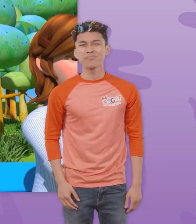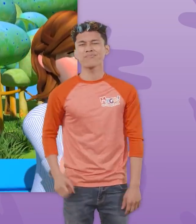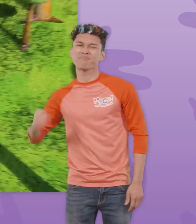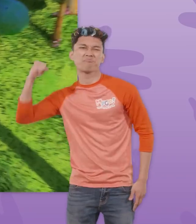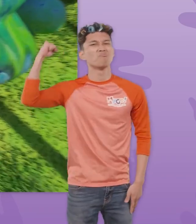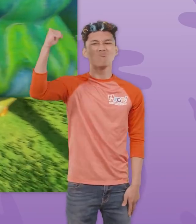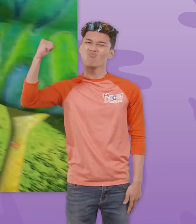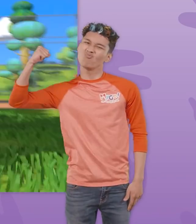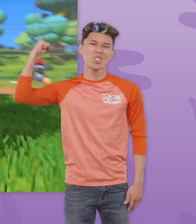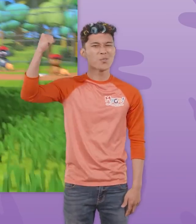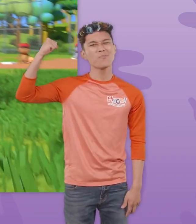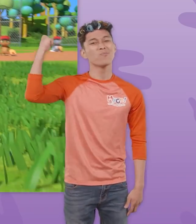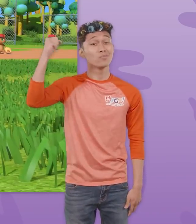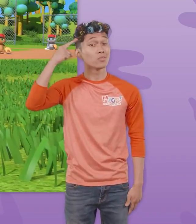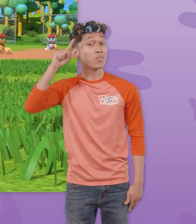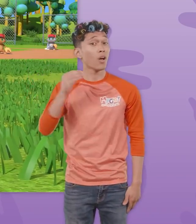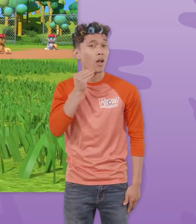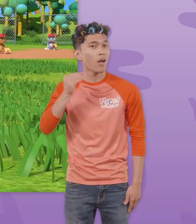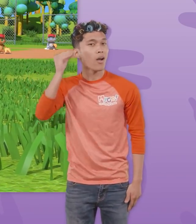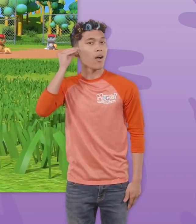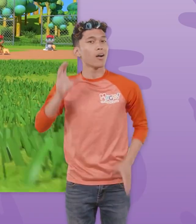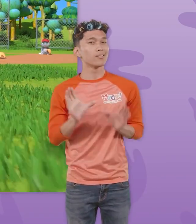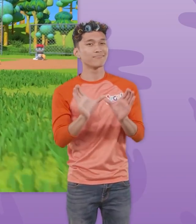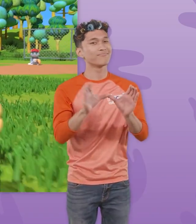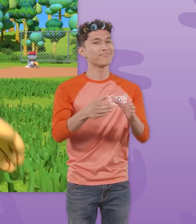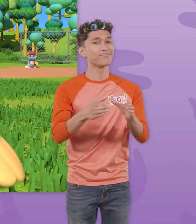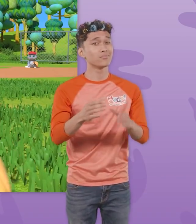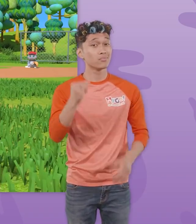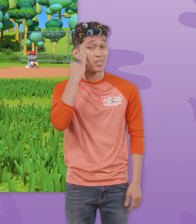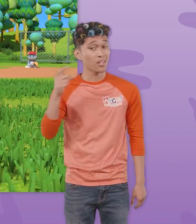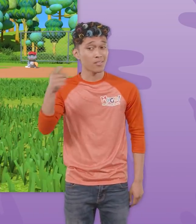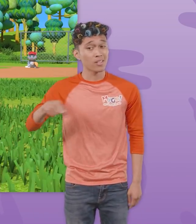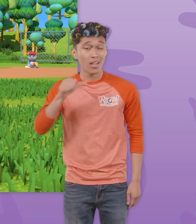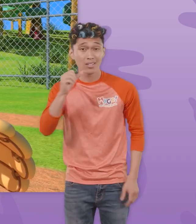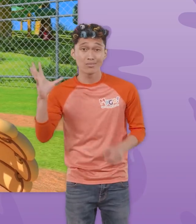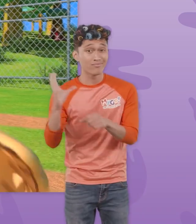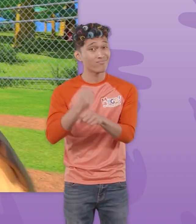get back Let me root, root, root for the whole team